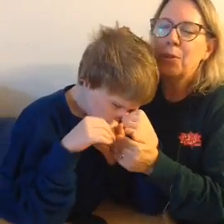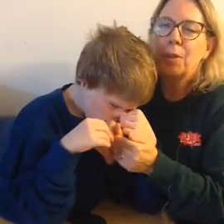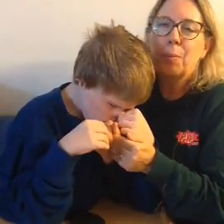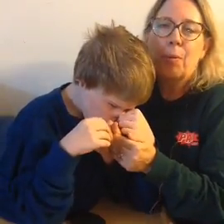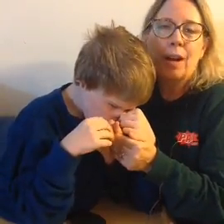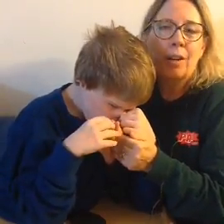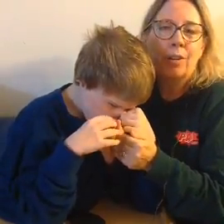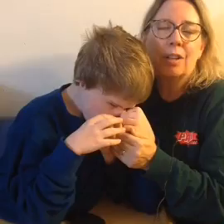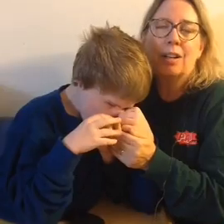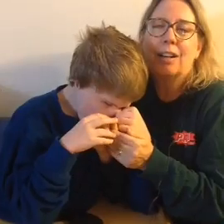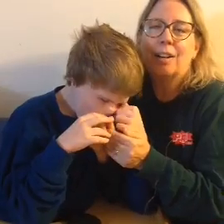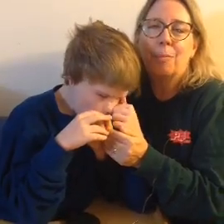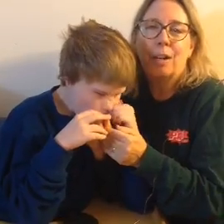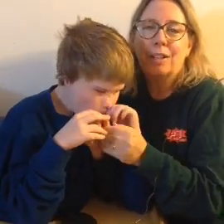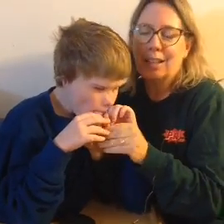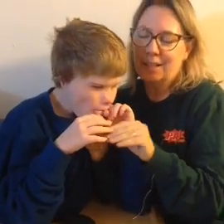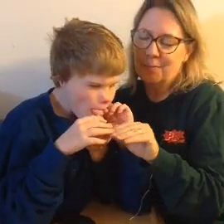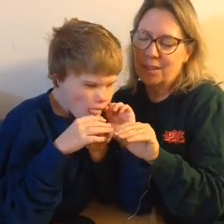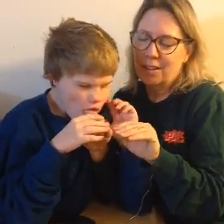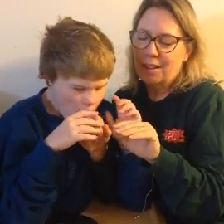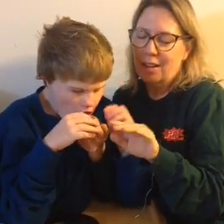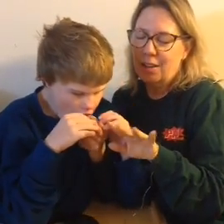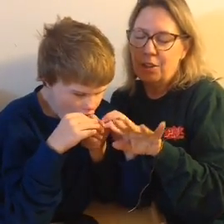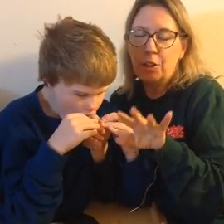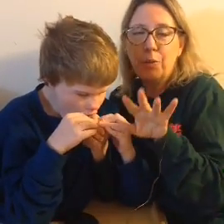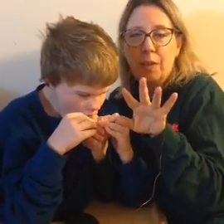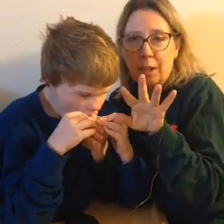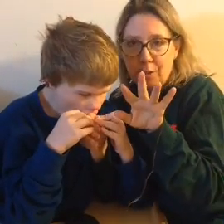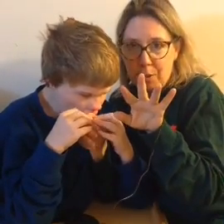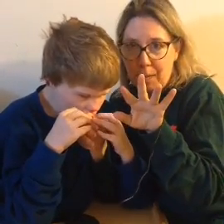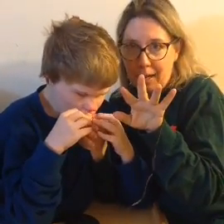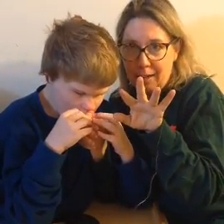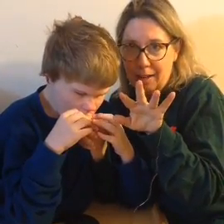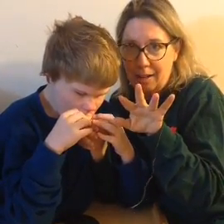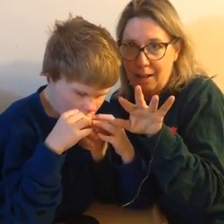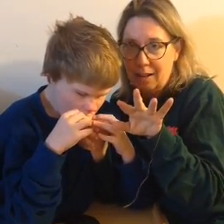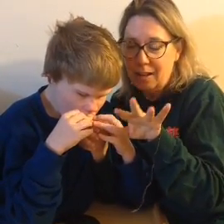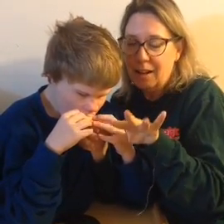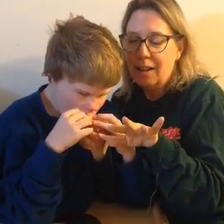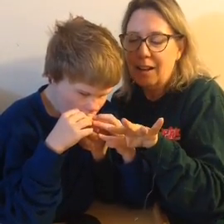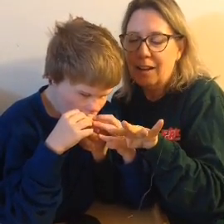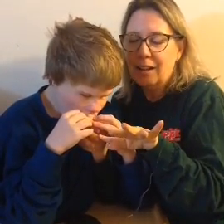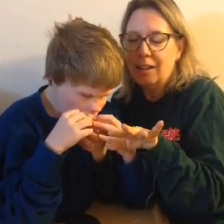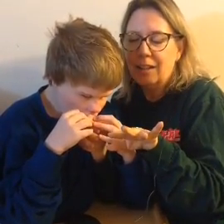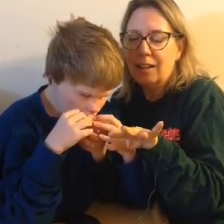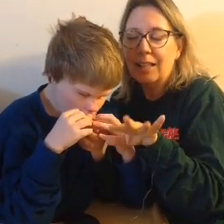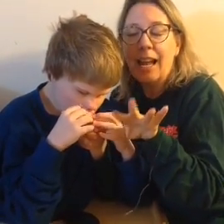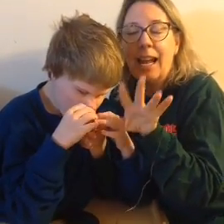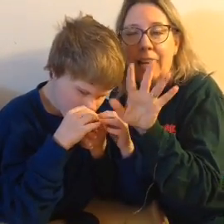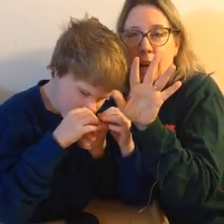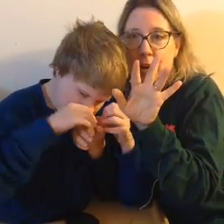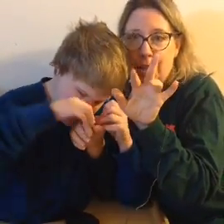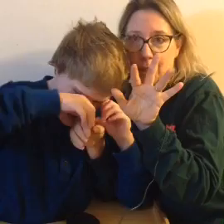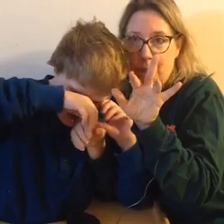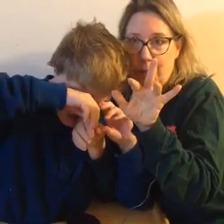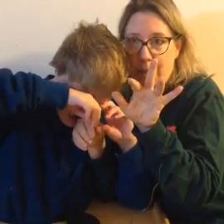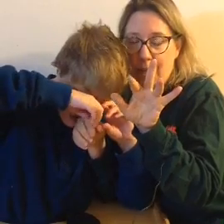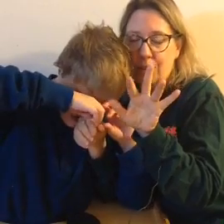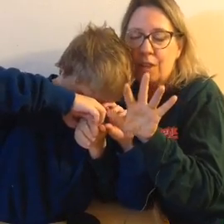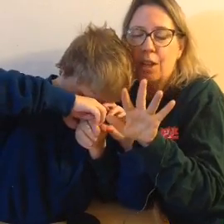the brailing, the 2 fingers to make a K are these 2 fingers.